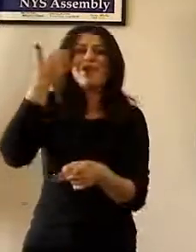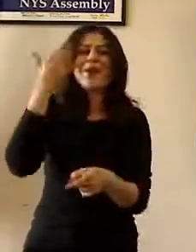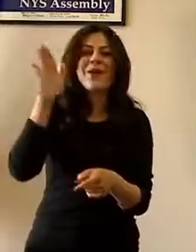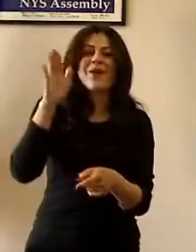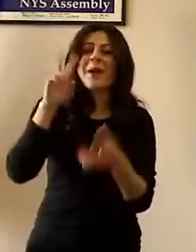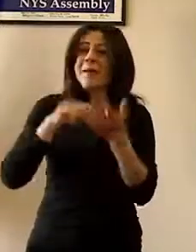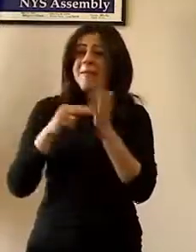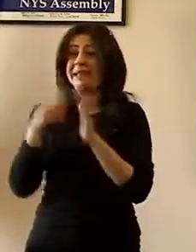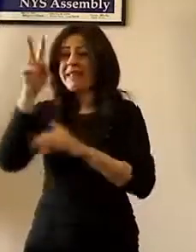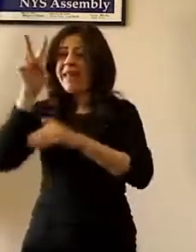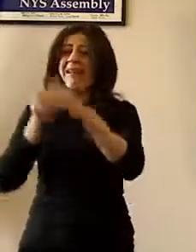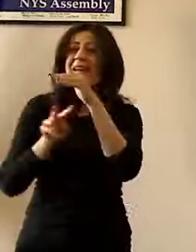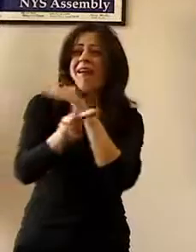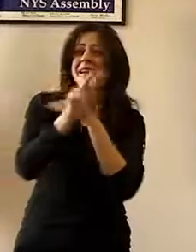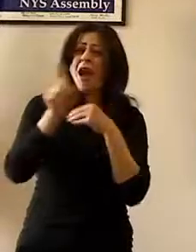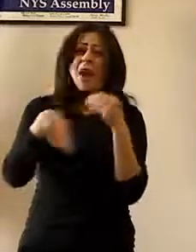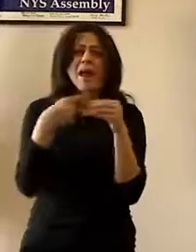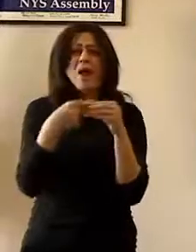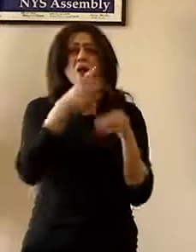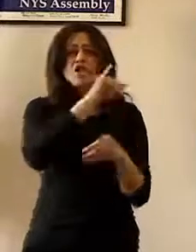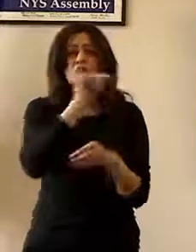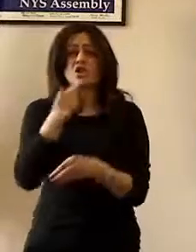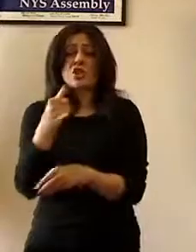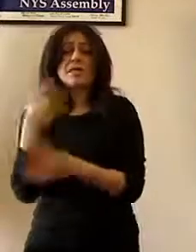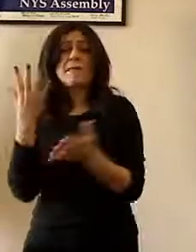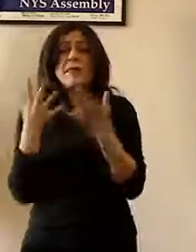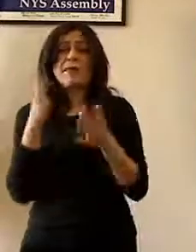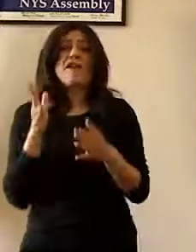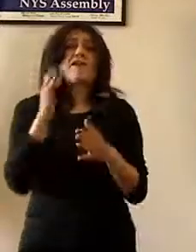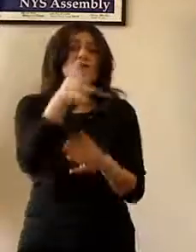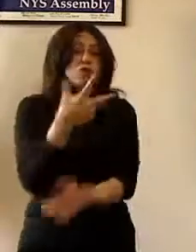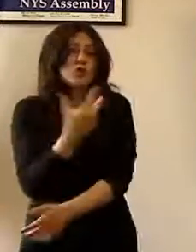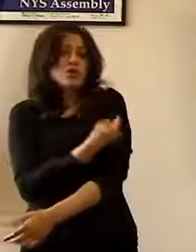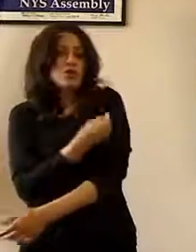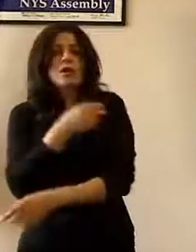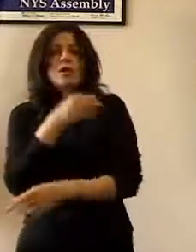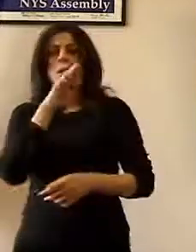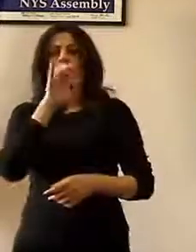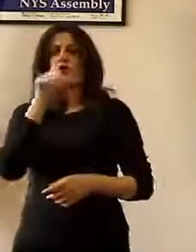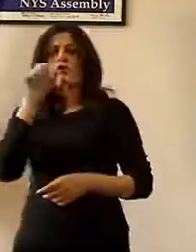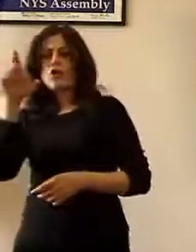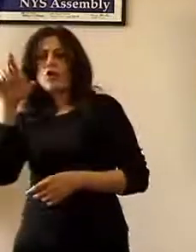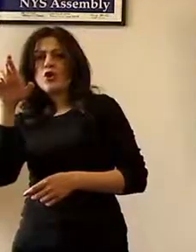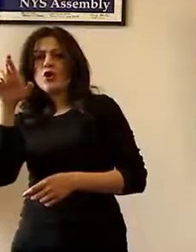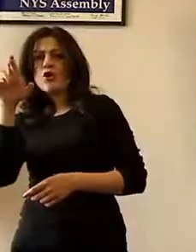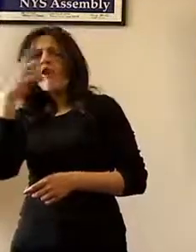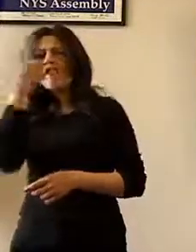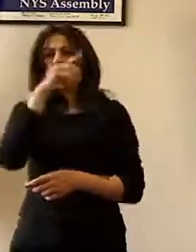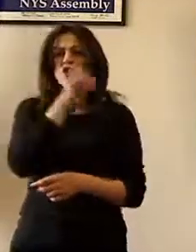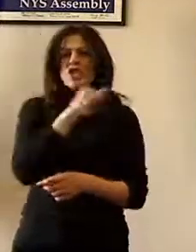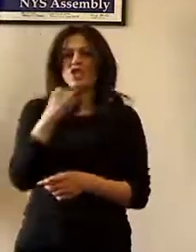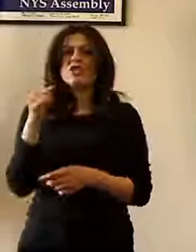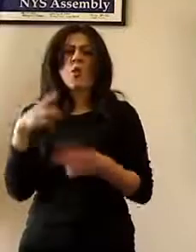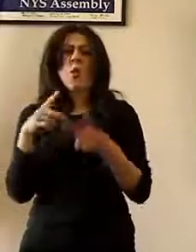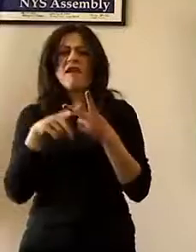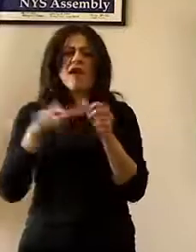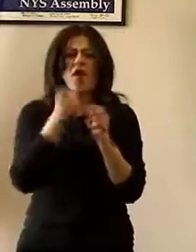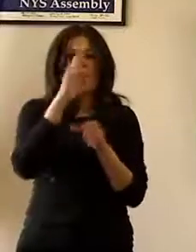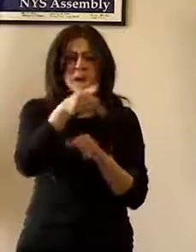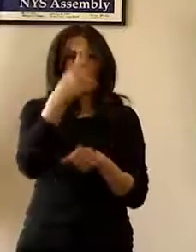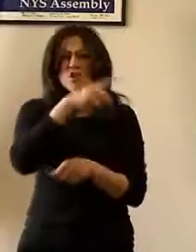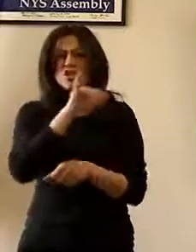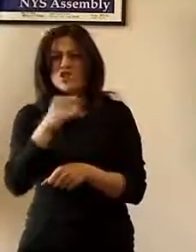any projection, could there, Dr. V, about any future use of a booster shot or a follow-up J&J